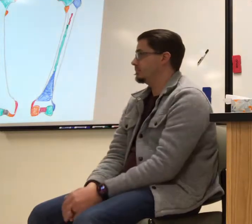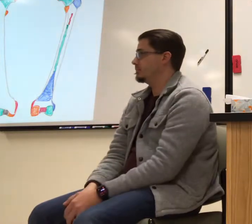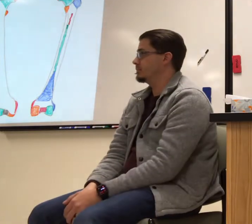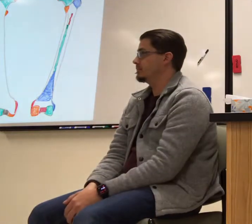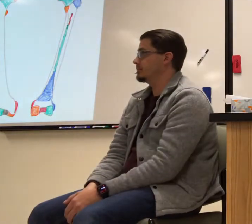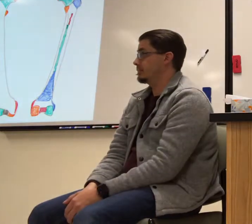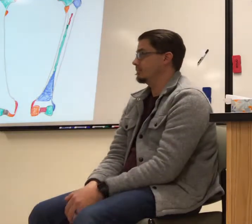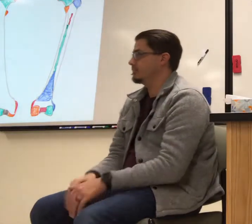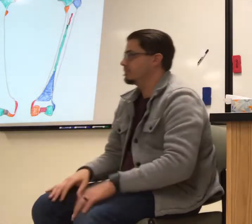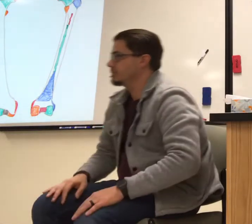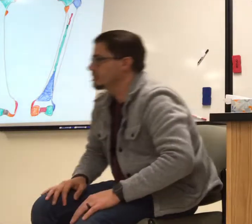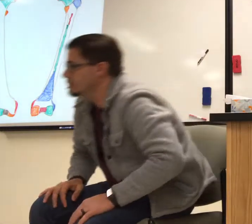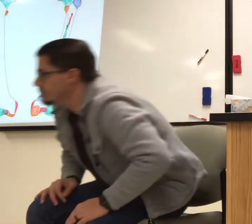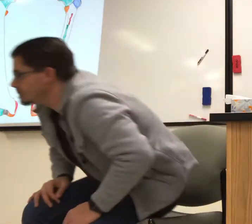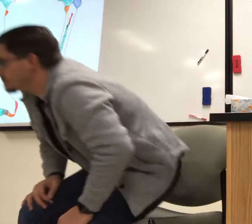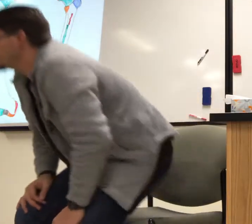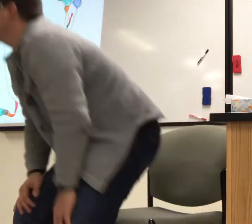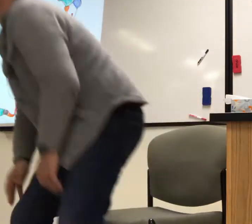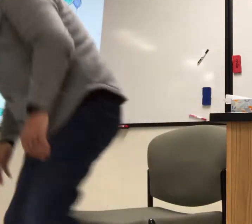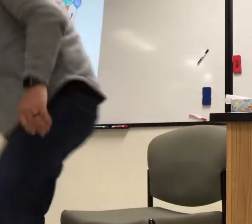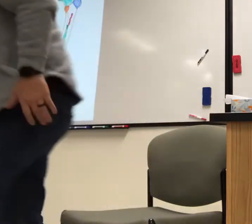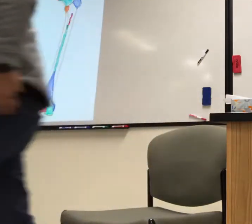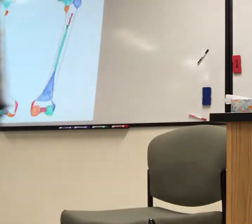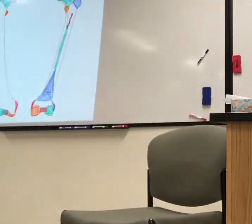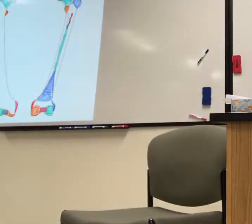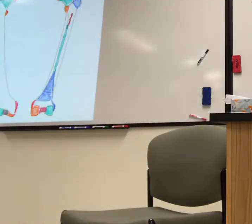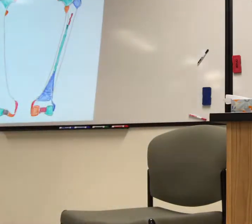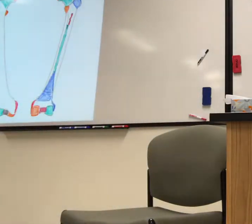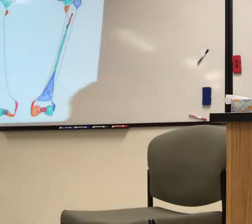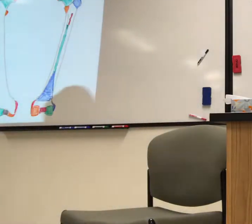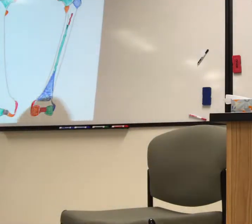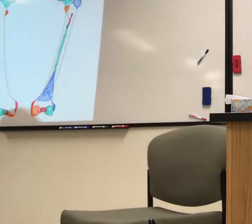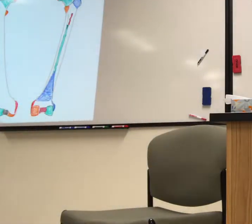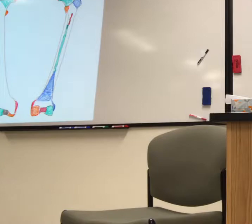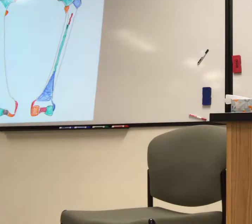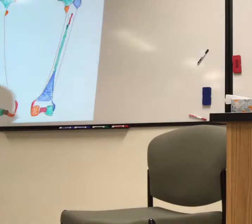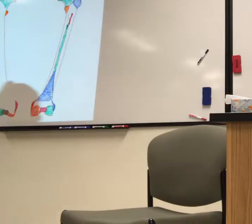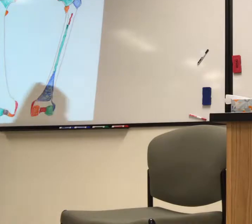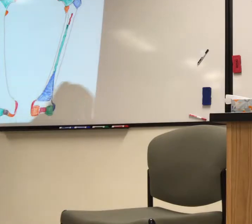We have those kneecap bones. You want to look for them over here. They're very small.